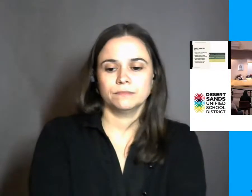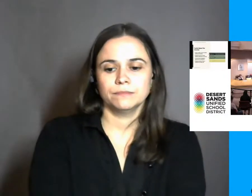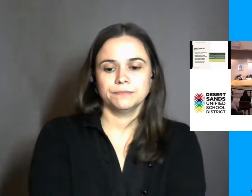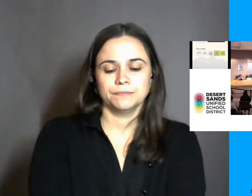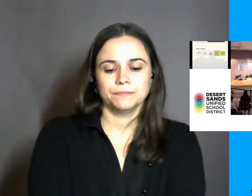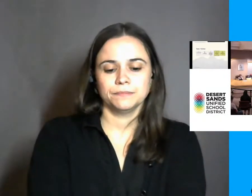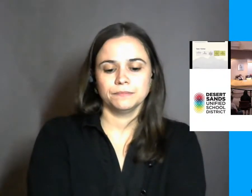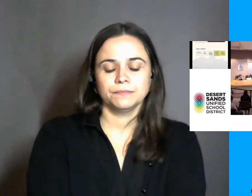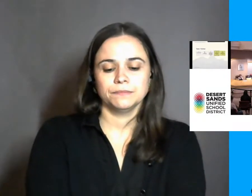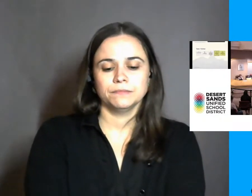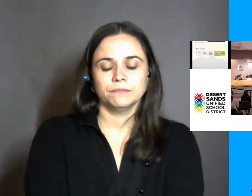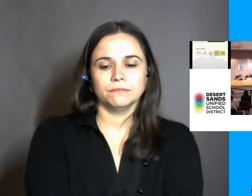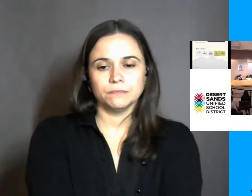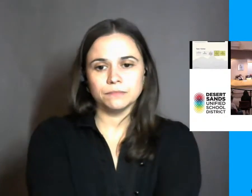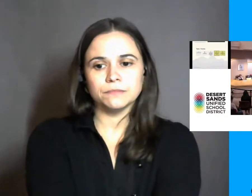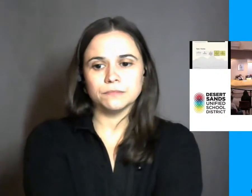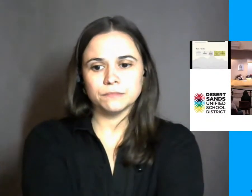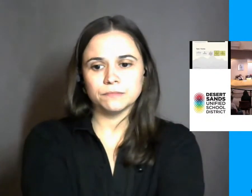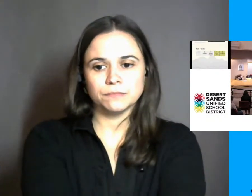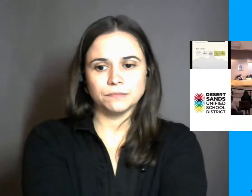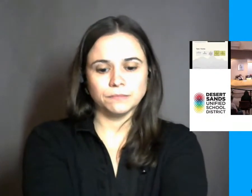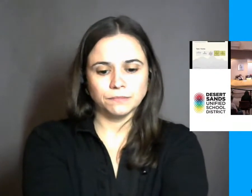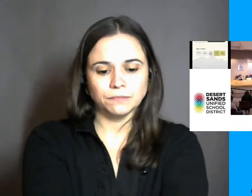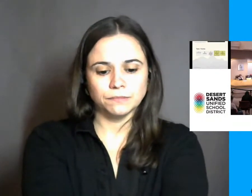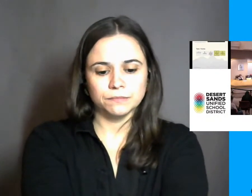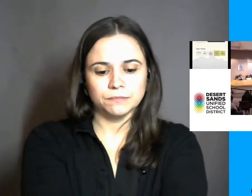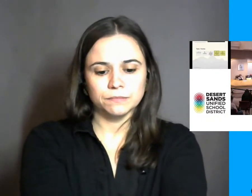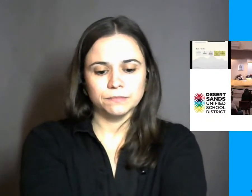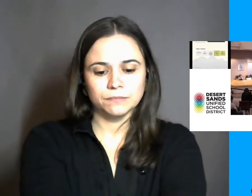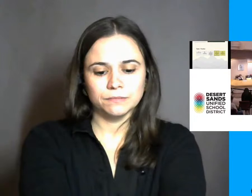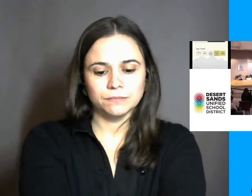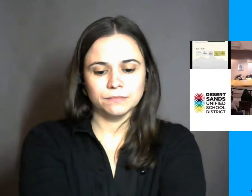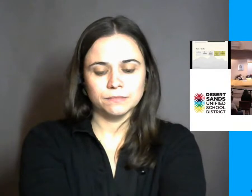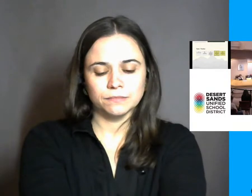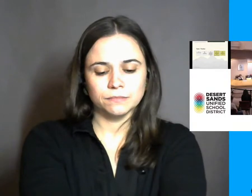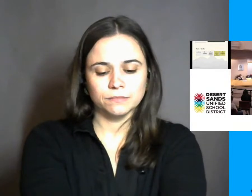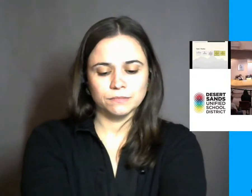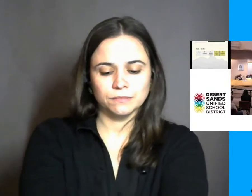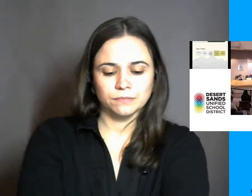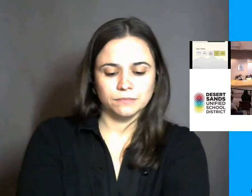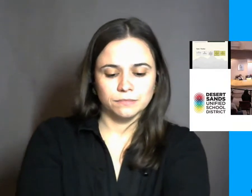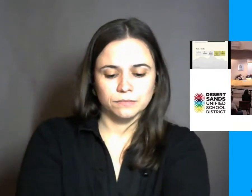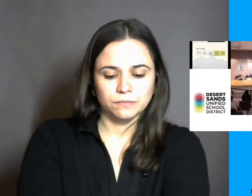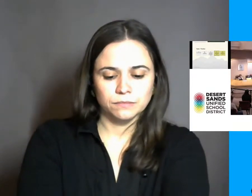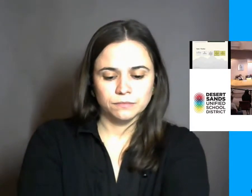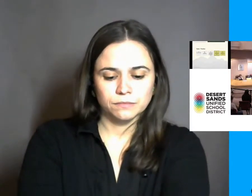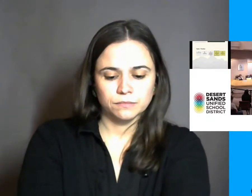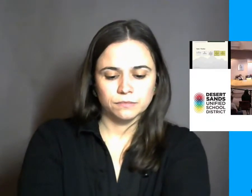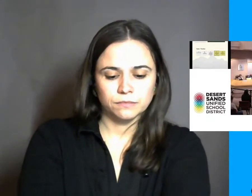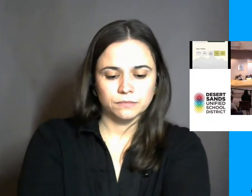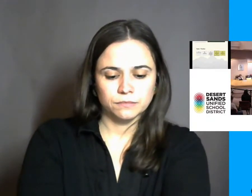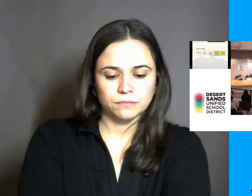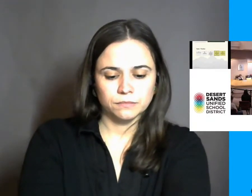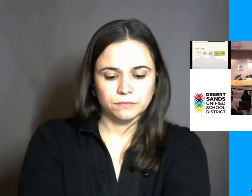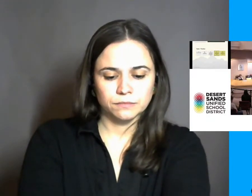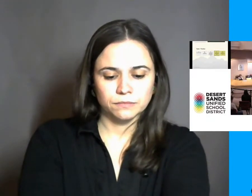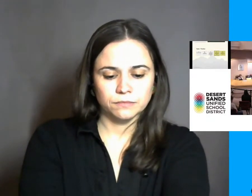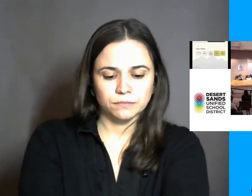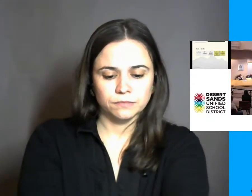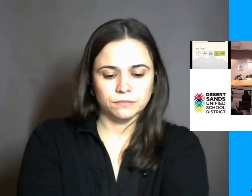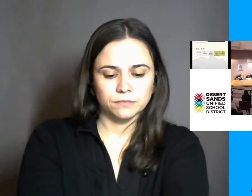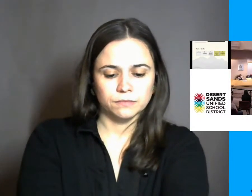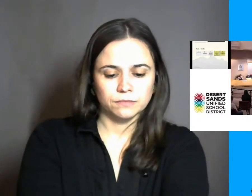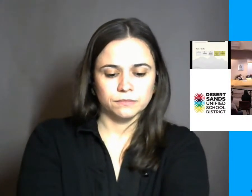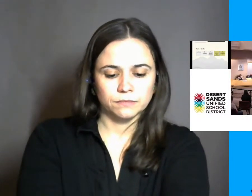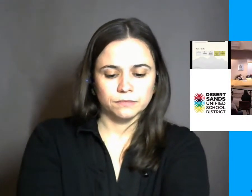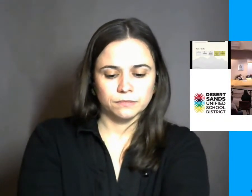forward. As far as the task and timeline, we have already did all the data collection.